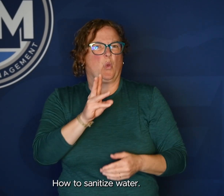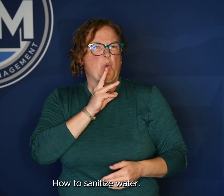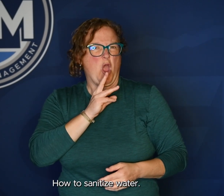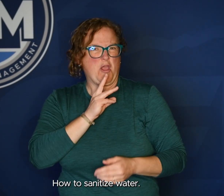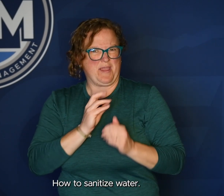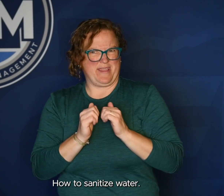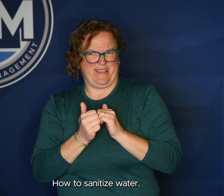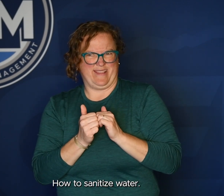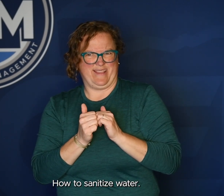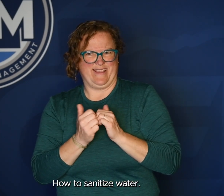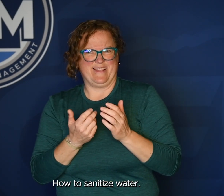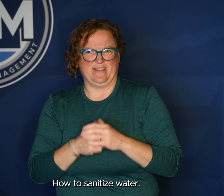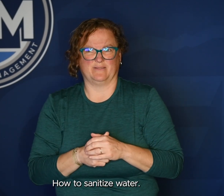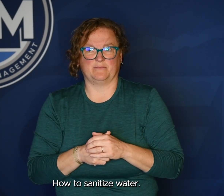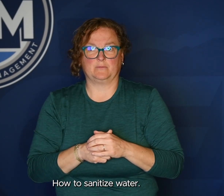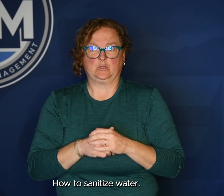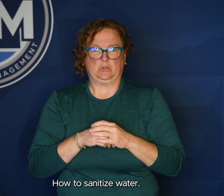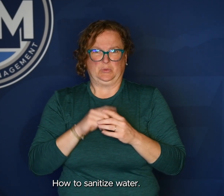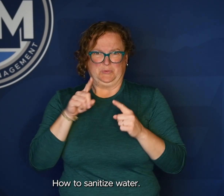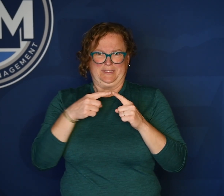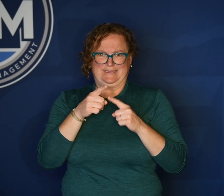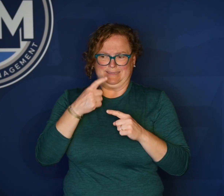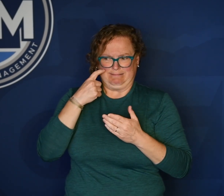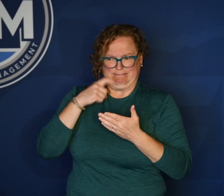How to sanitize water.